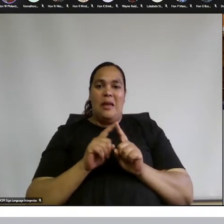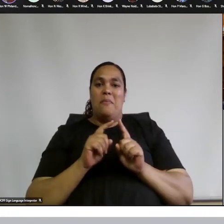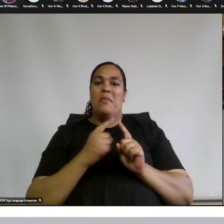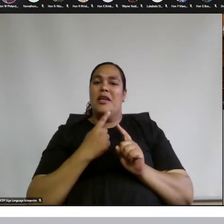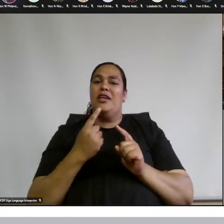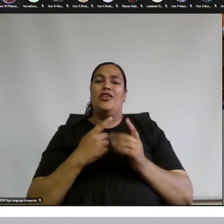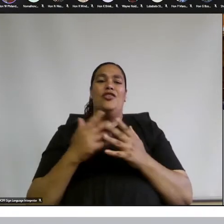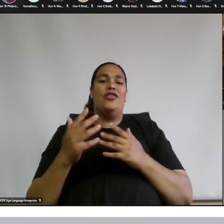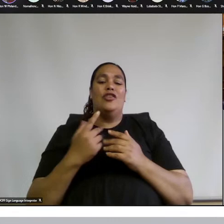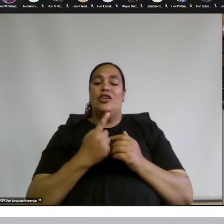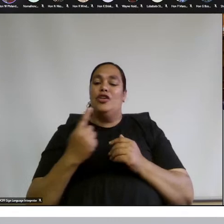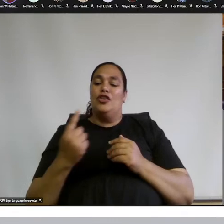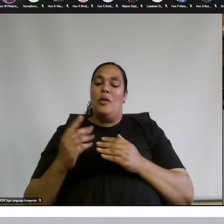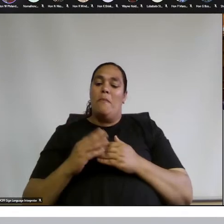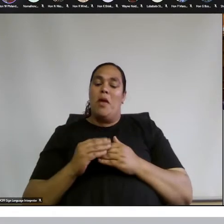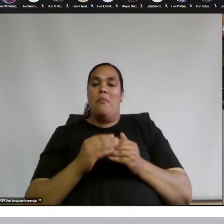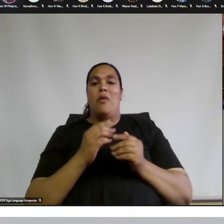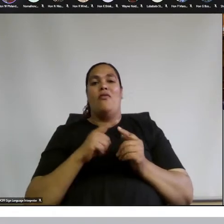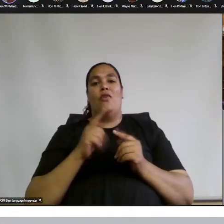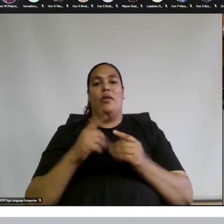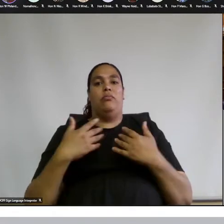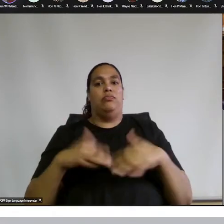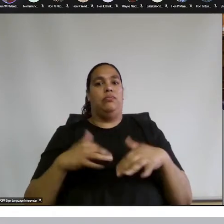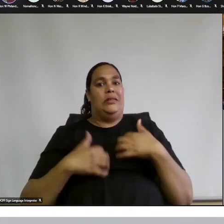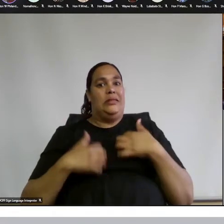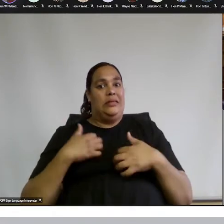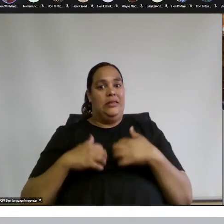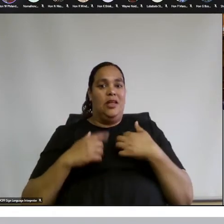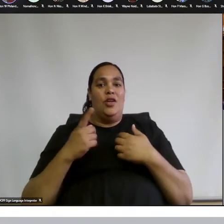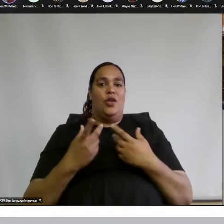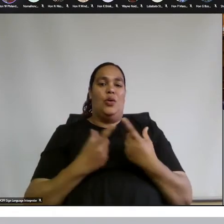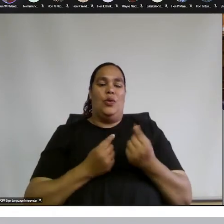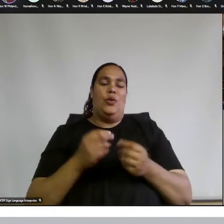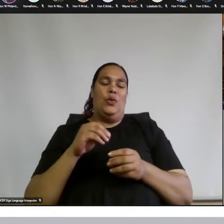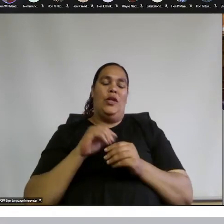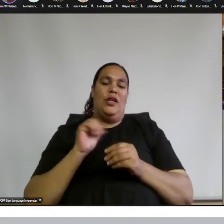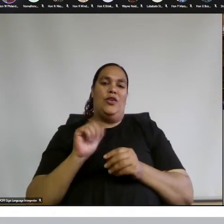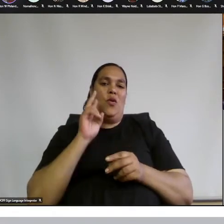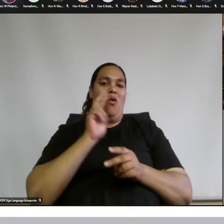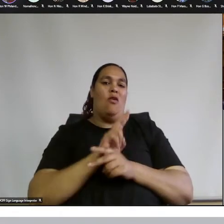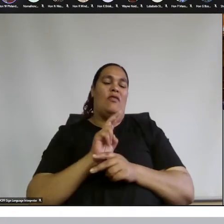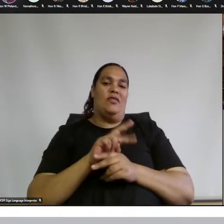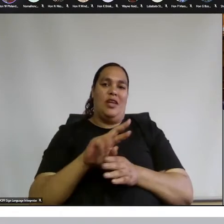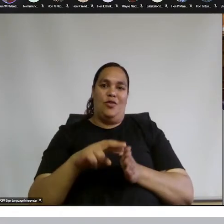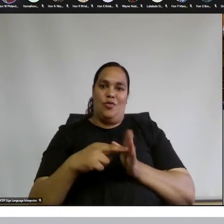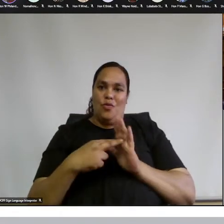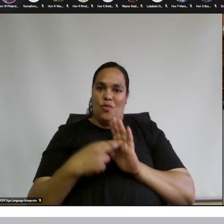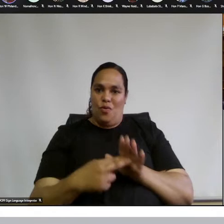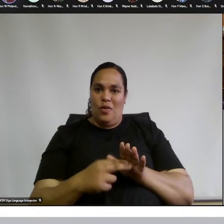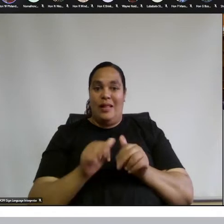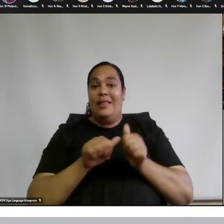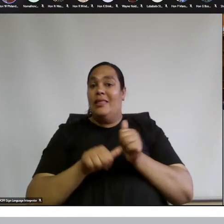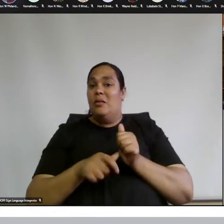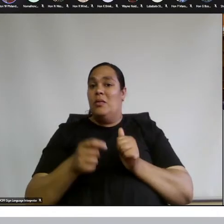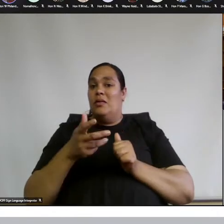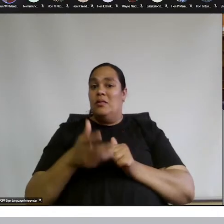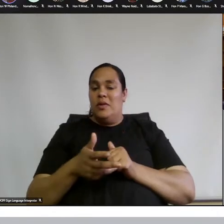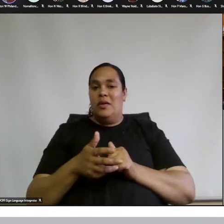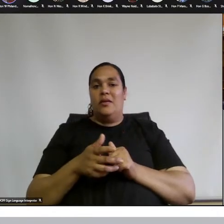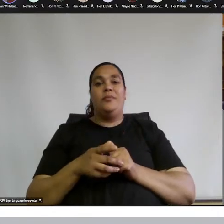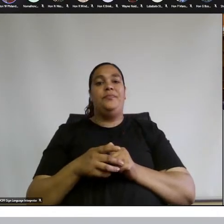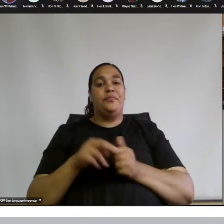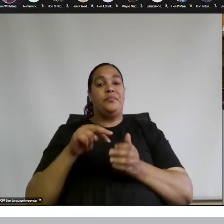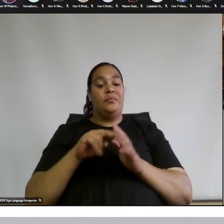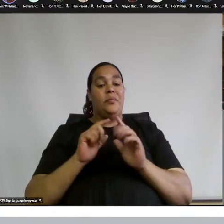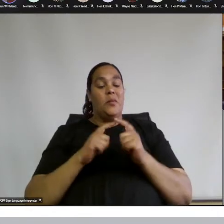every Standing Committee member for the enthusiasm you portray in your oversight role. Deputy Speaker, in the